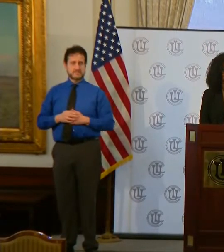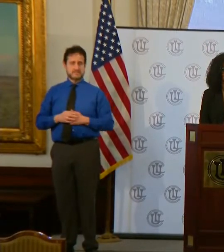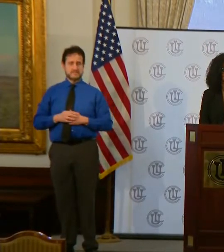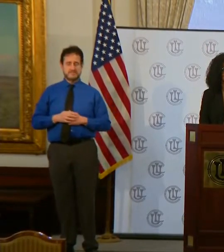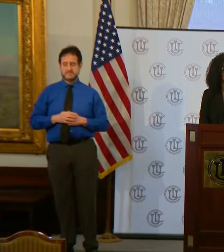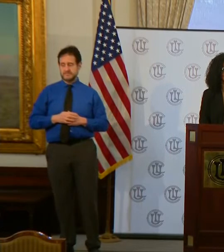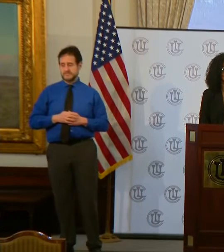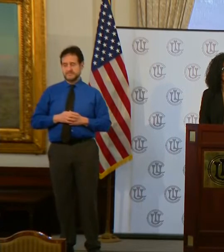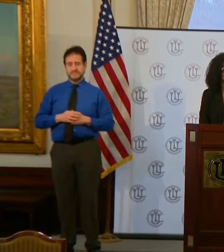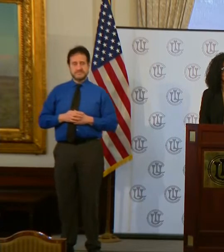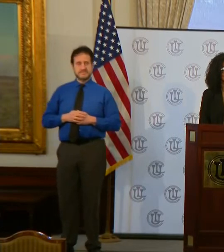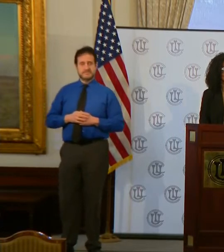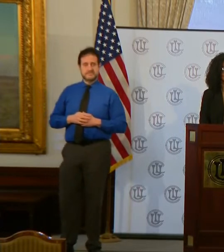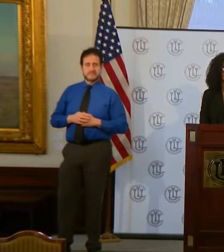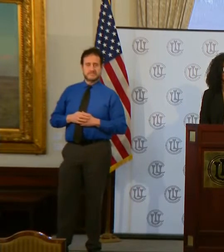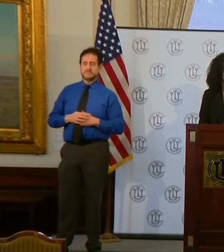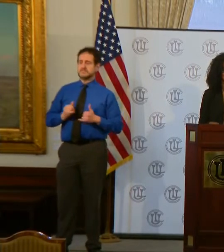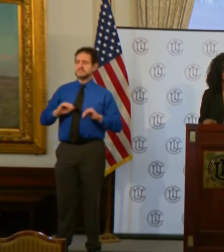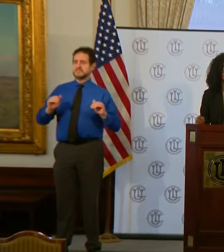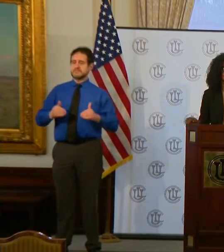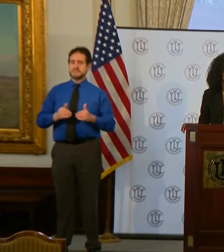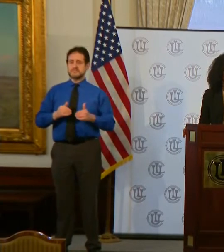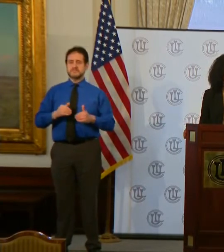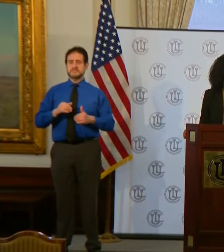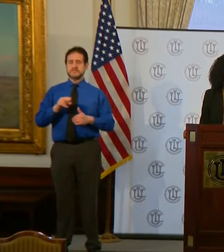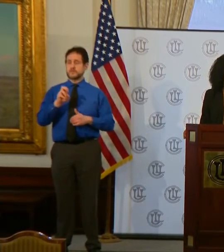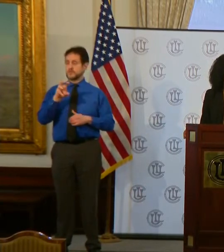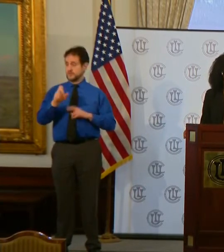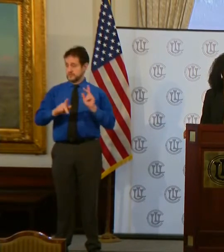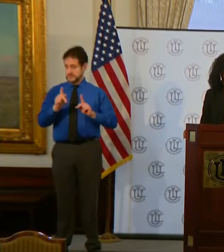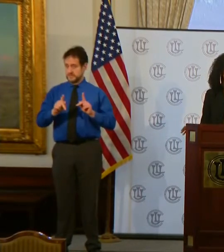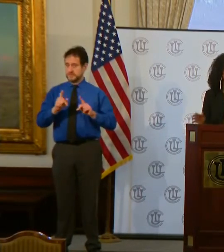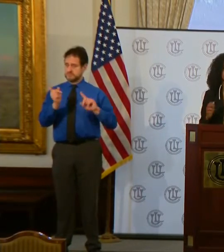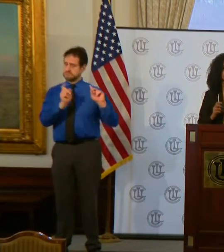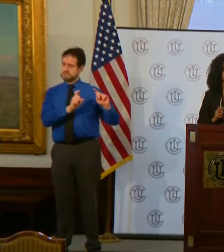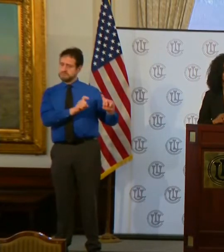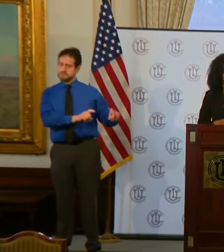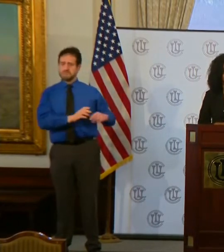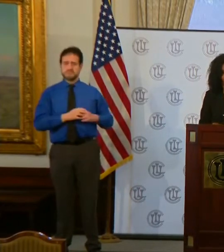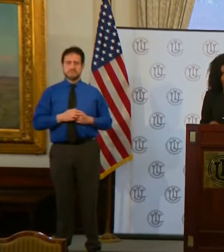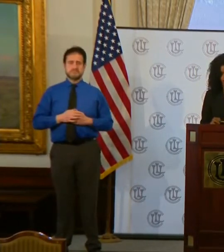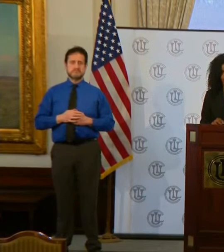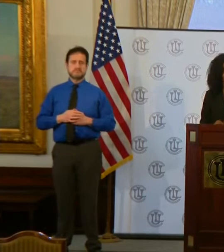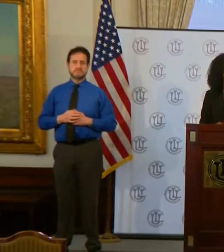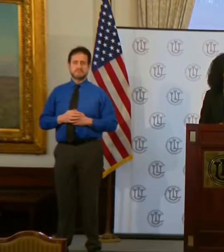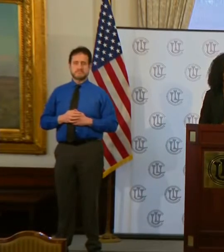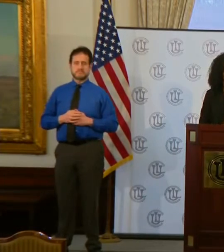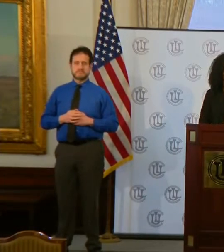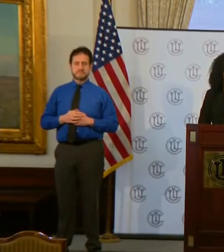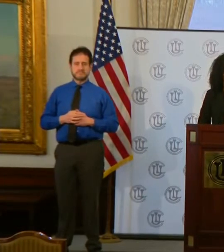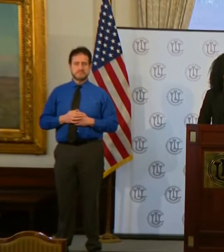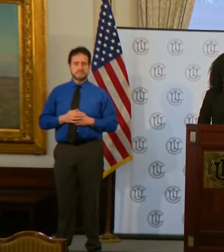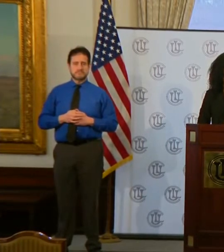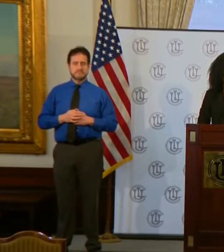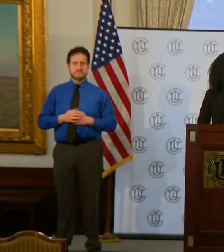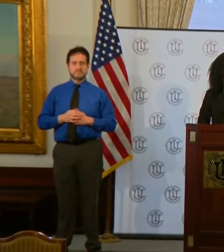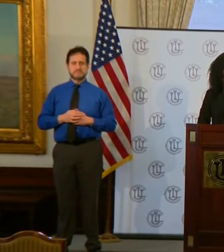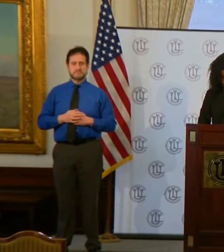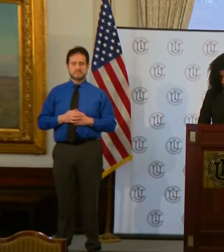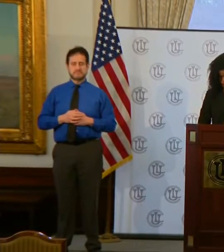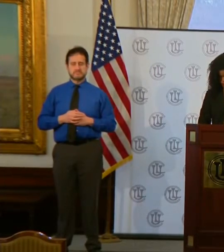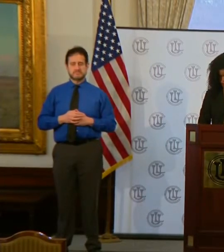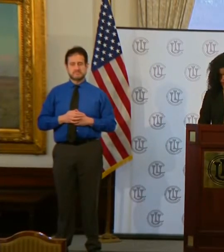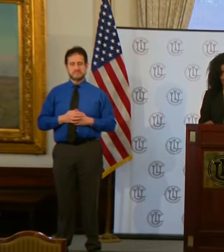now invite members of our press to ask questions. Any questions?